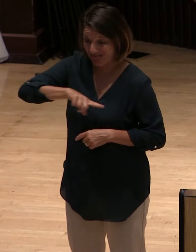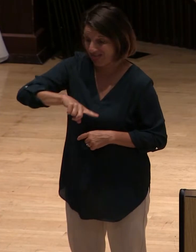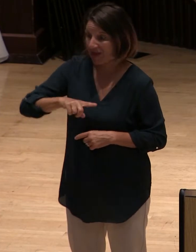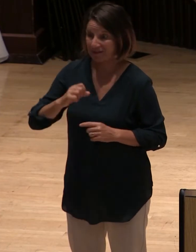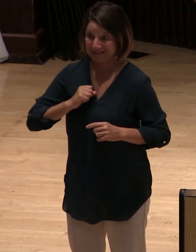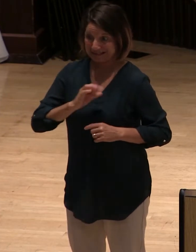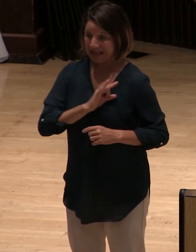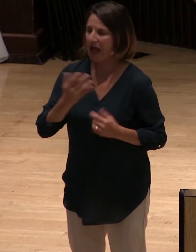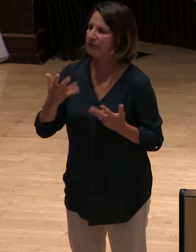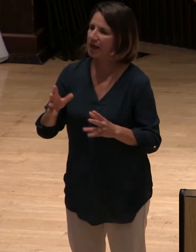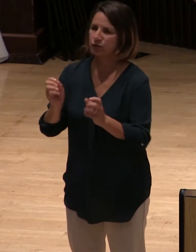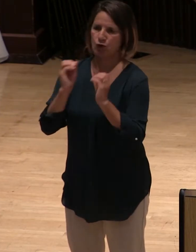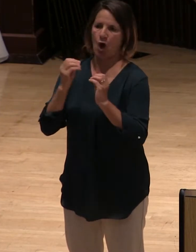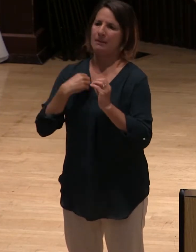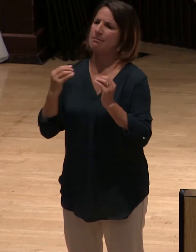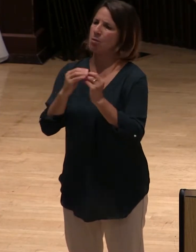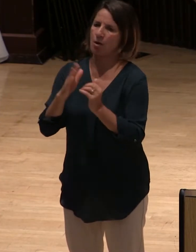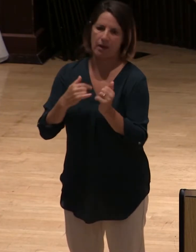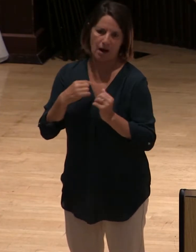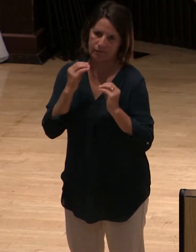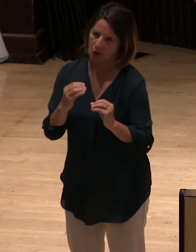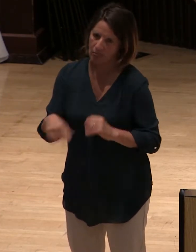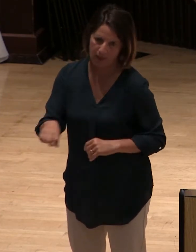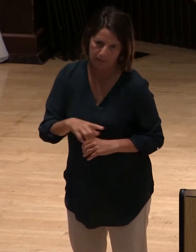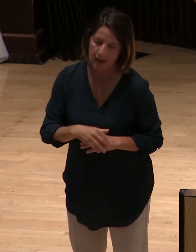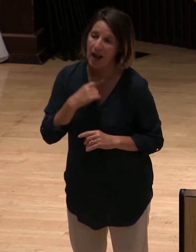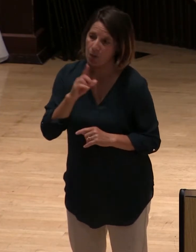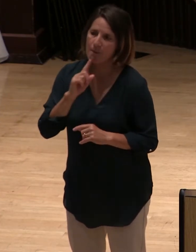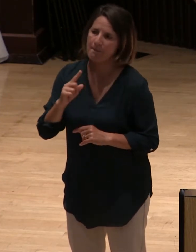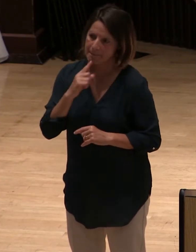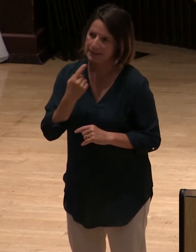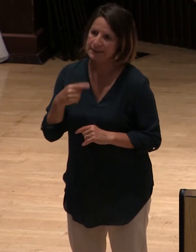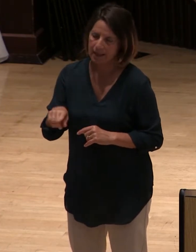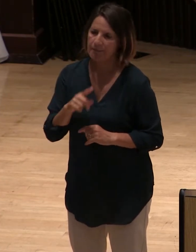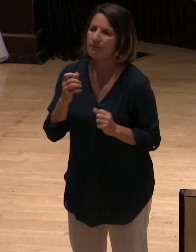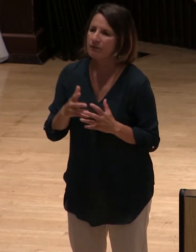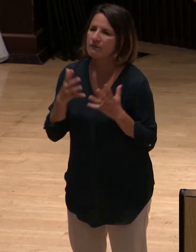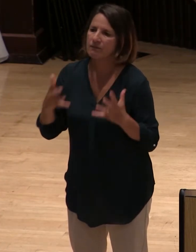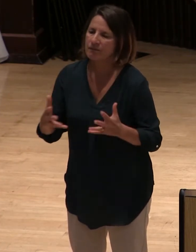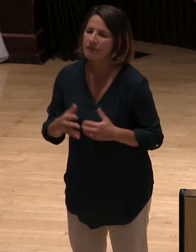I've ever taught them, and I will miss them very much.